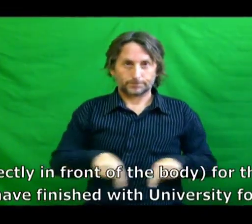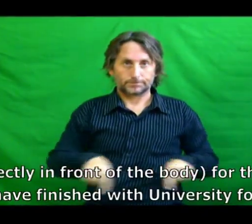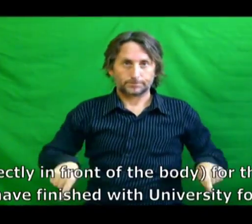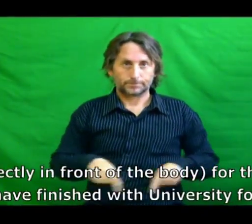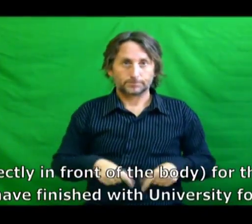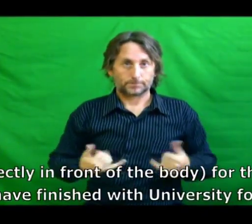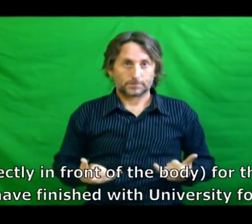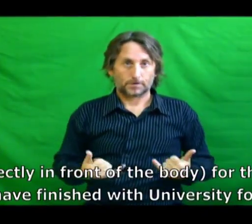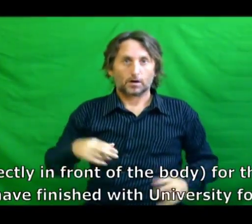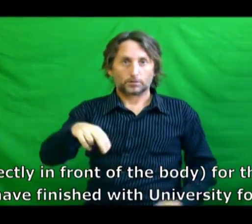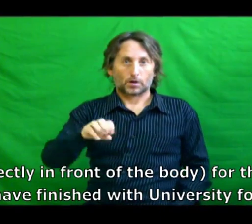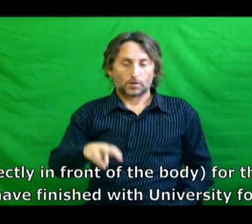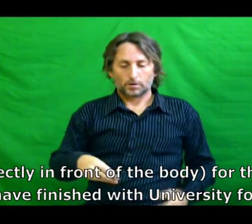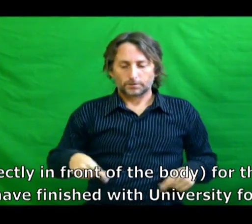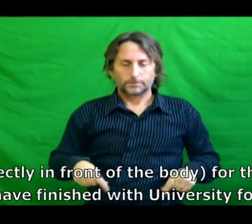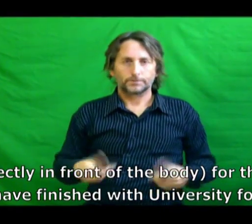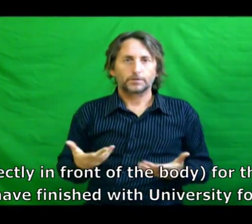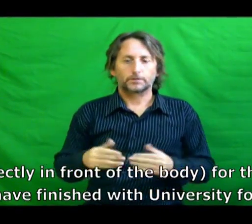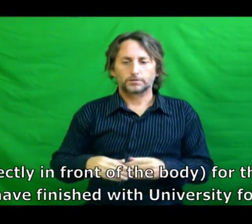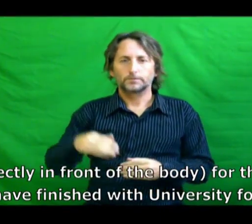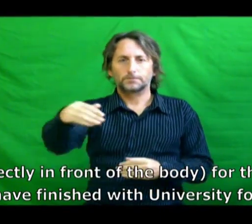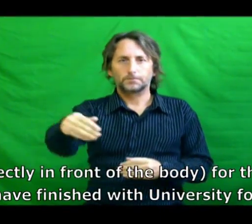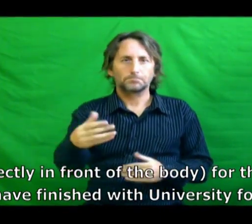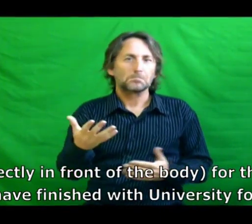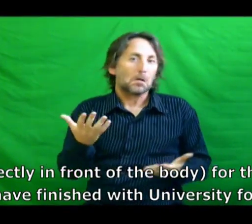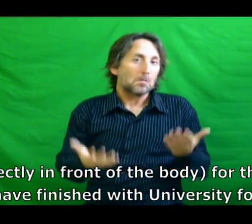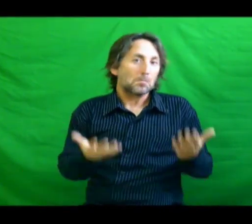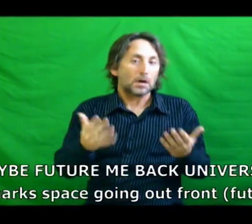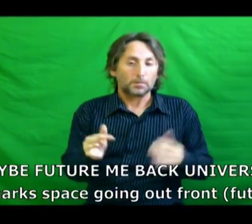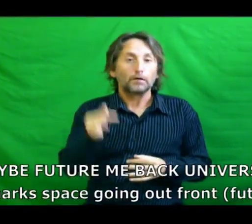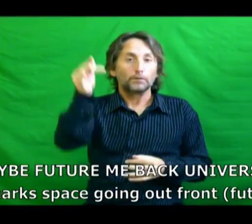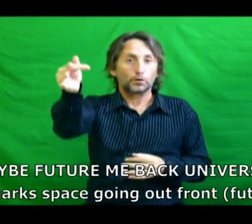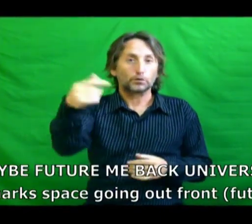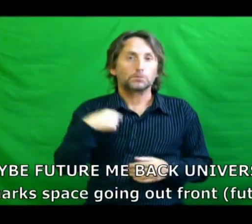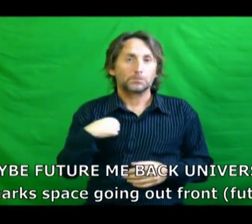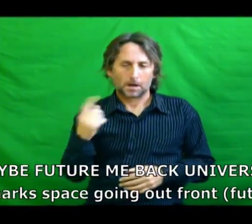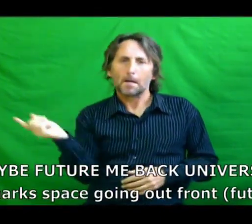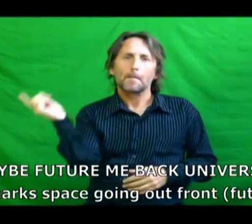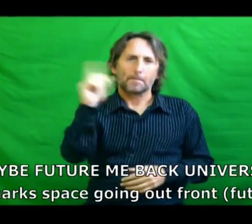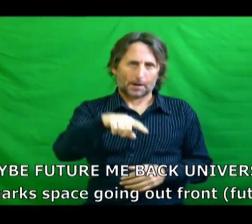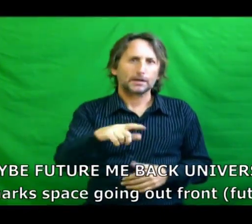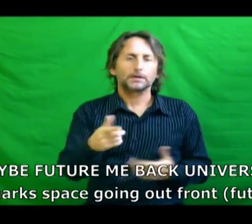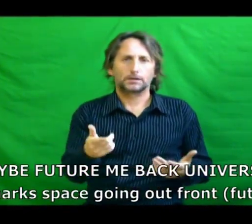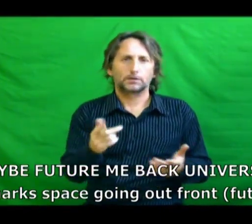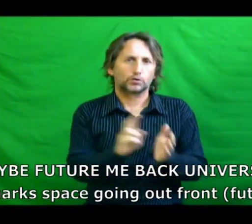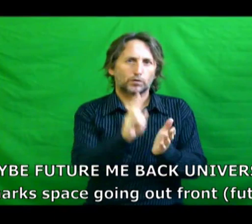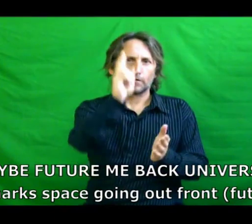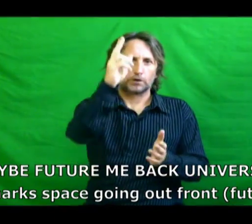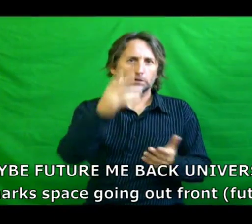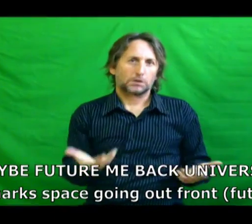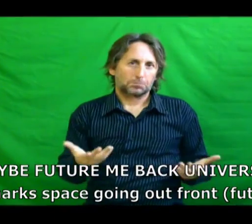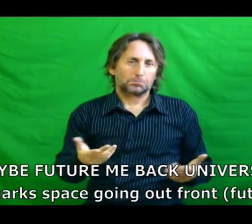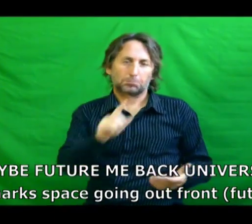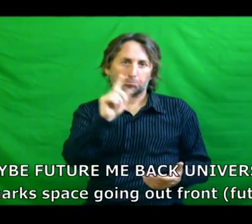finished, mark space directly in front of the body for the now. I have finished with university for now. Maybe future, me